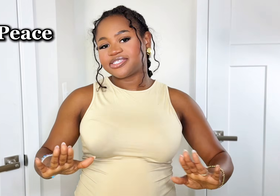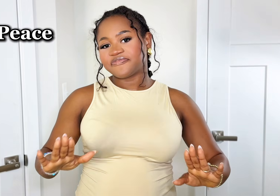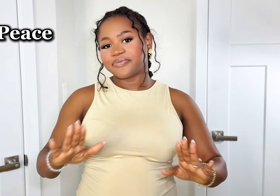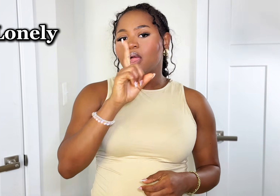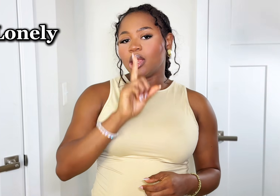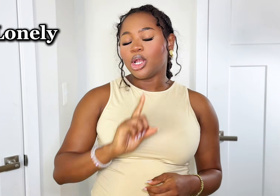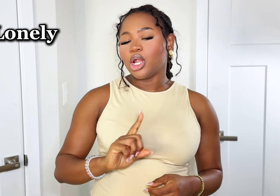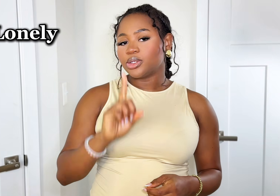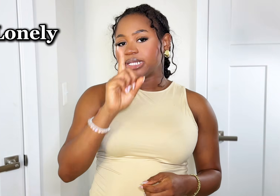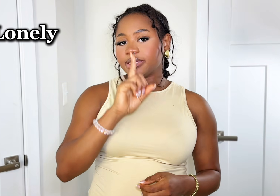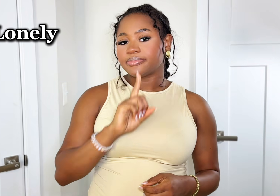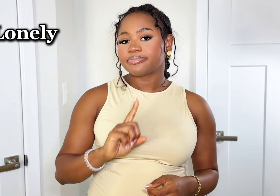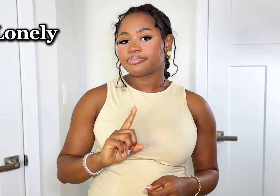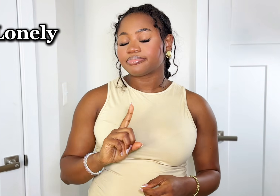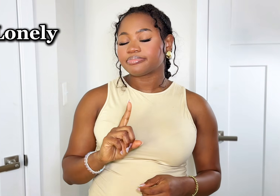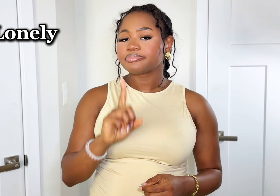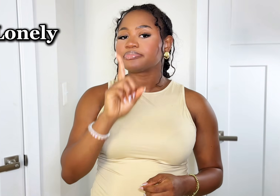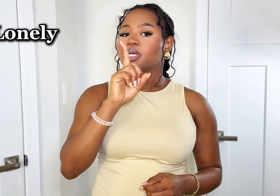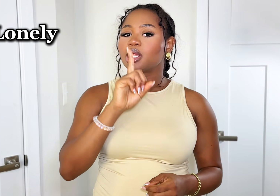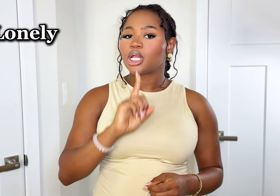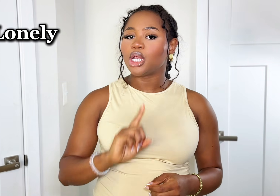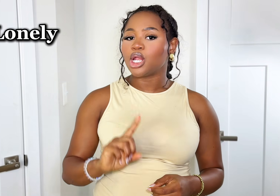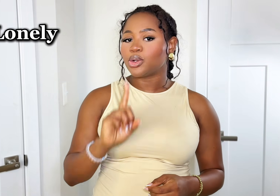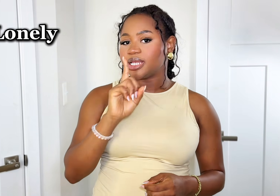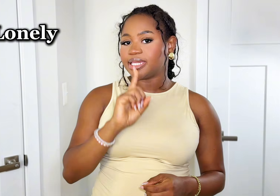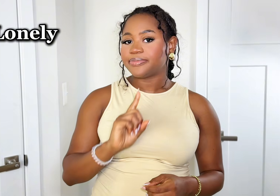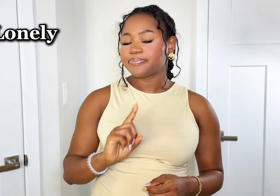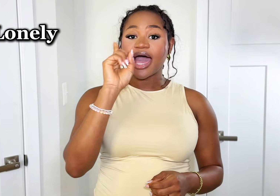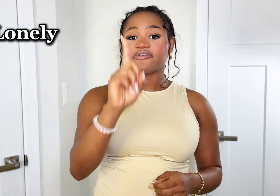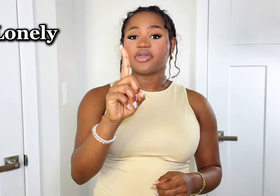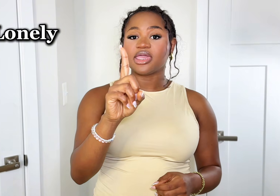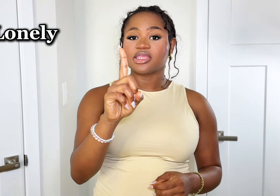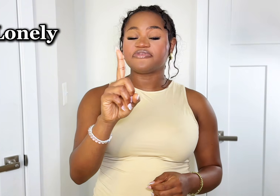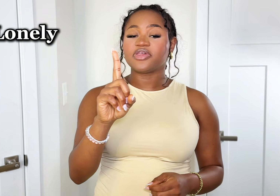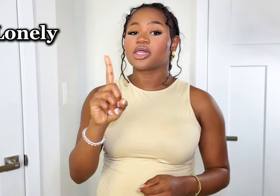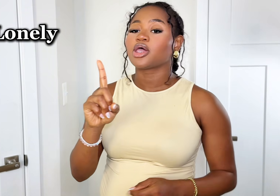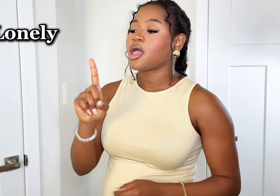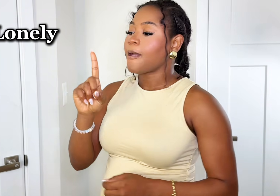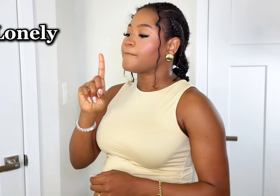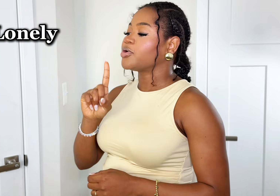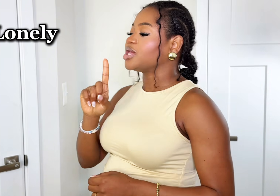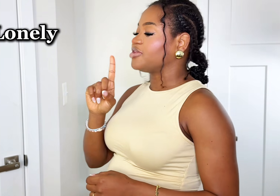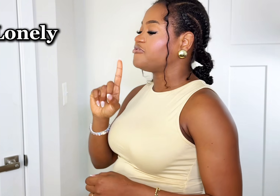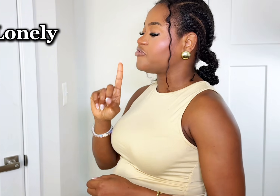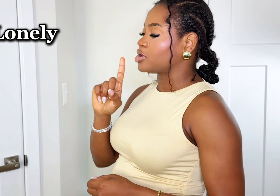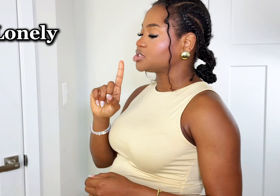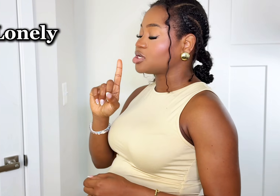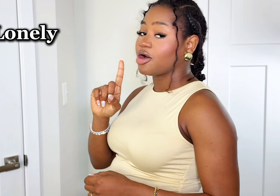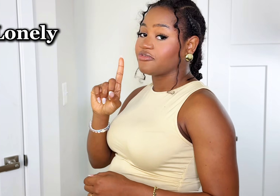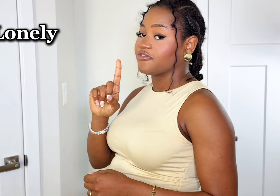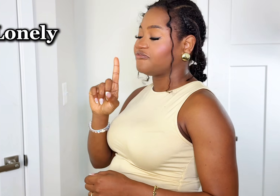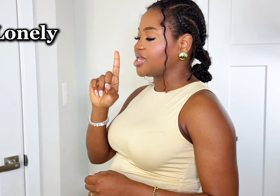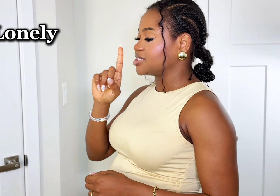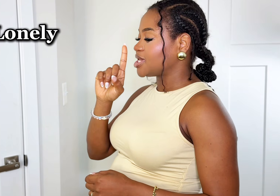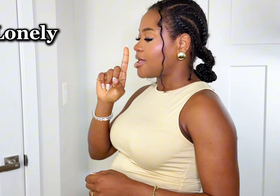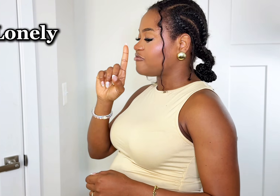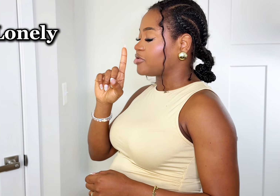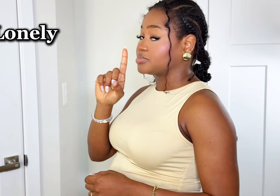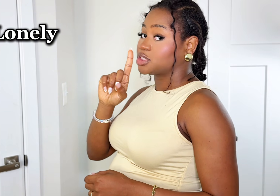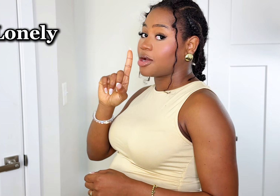Peaceful. Lonely. Lonely. Have your index finger, put it in front of your face from top